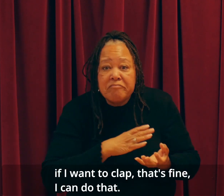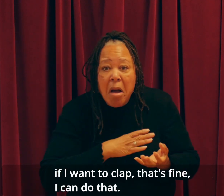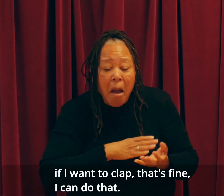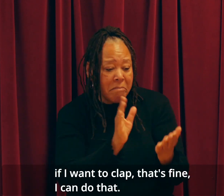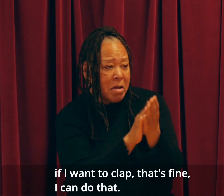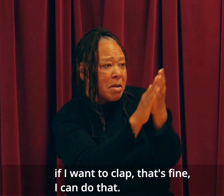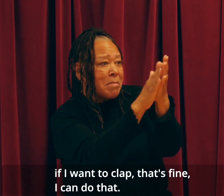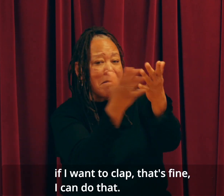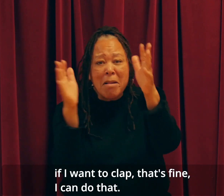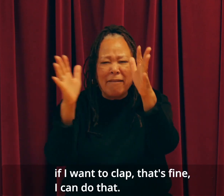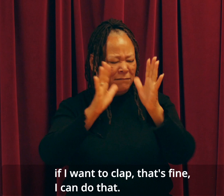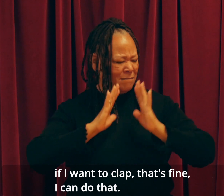that.